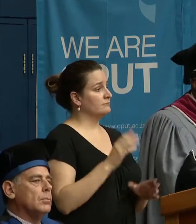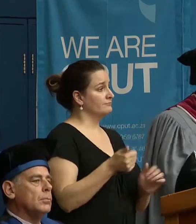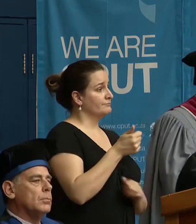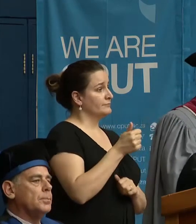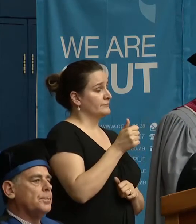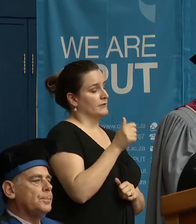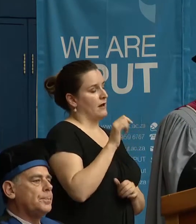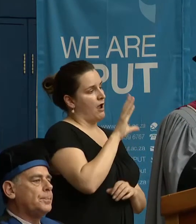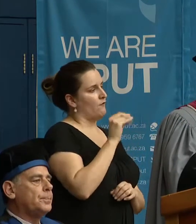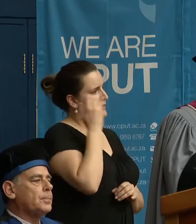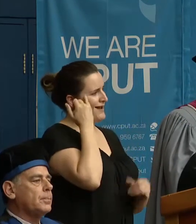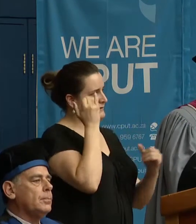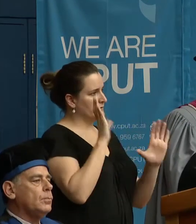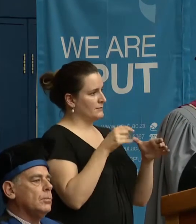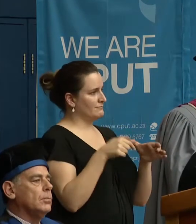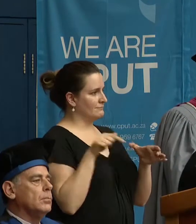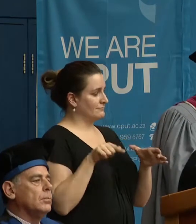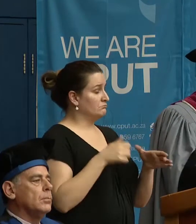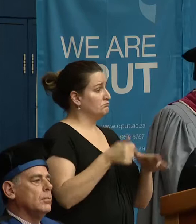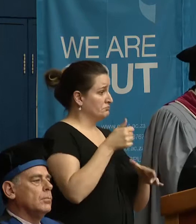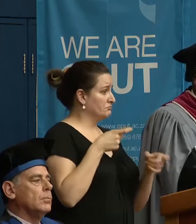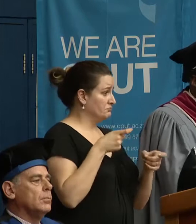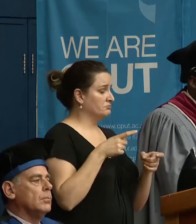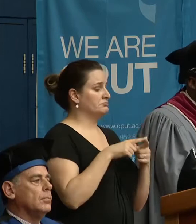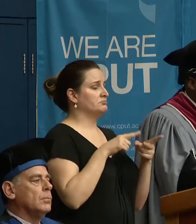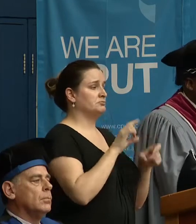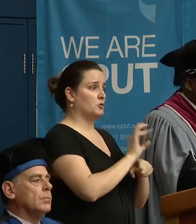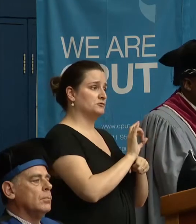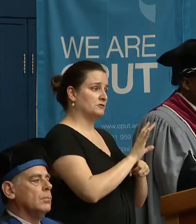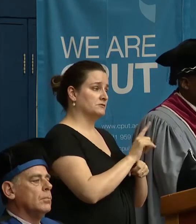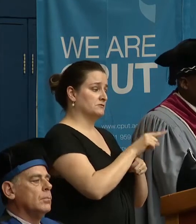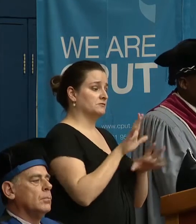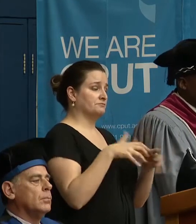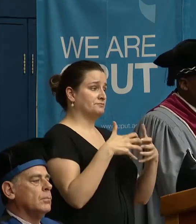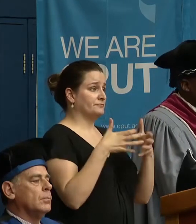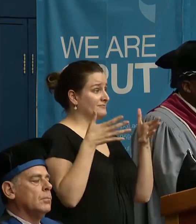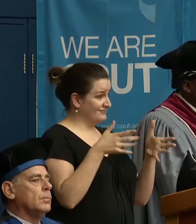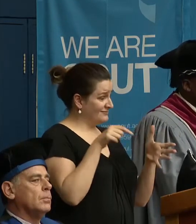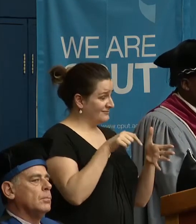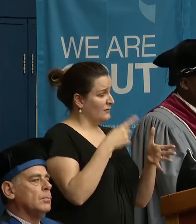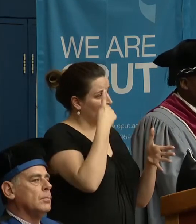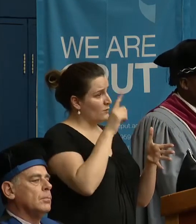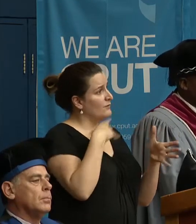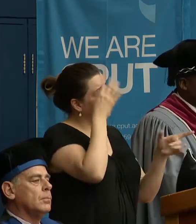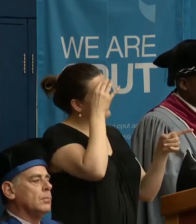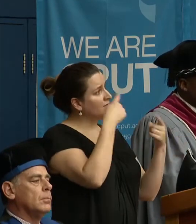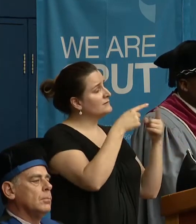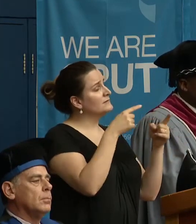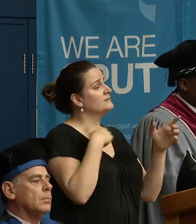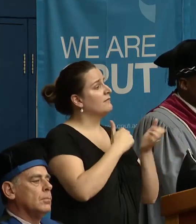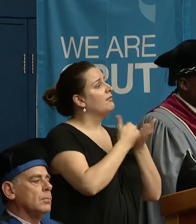African Ideas, a strategic consultancy that he founded focusing on helping government